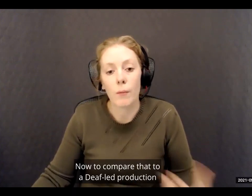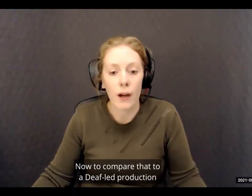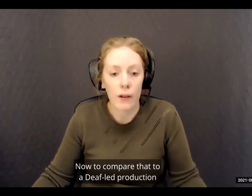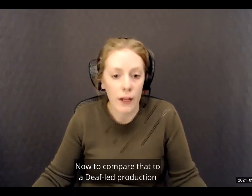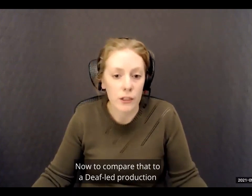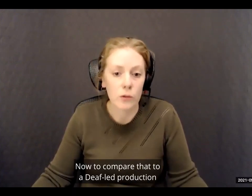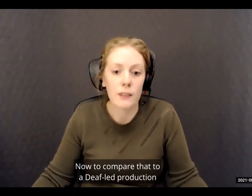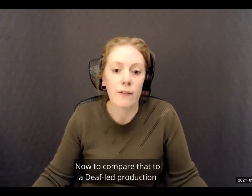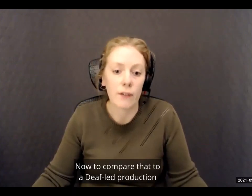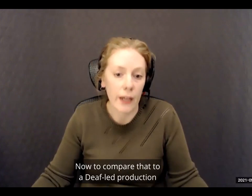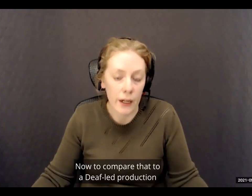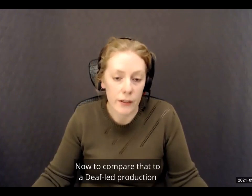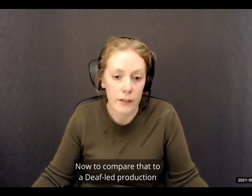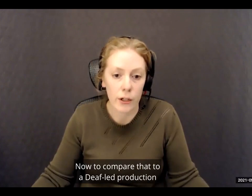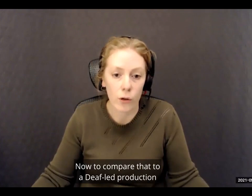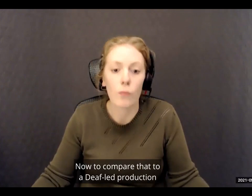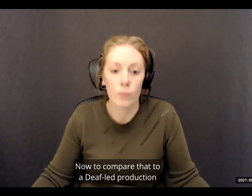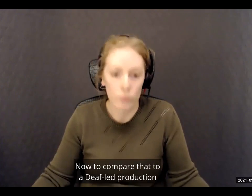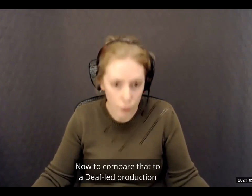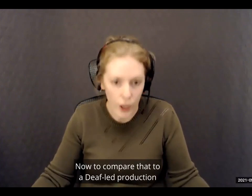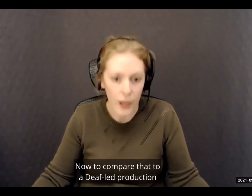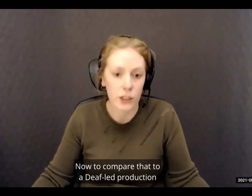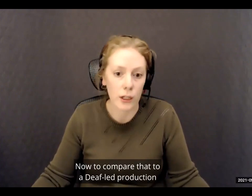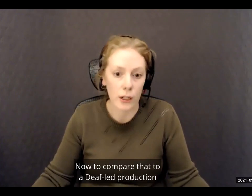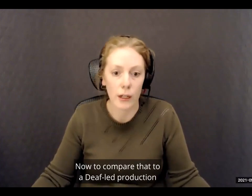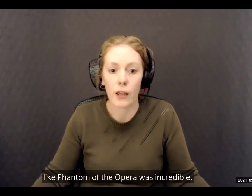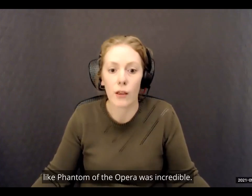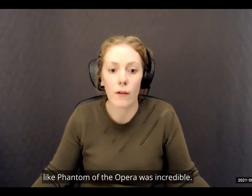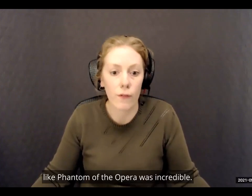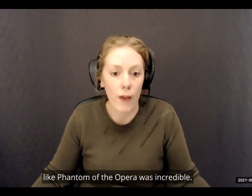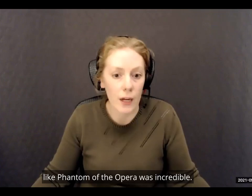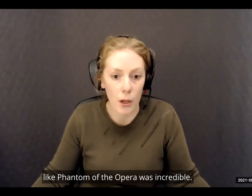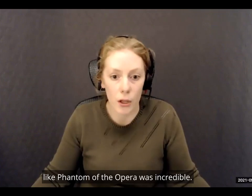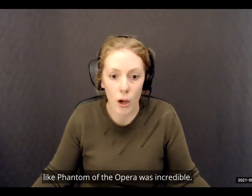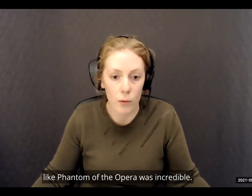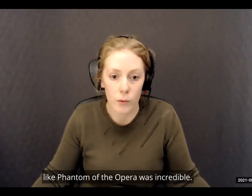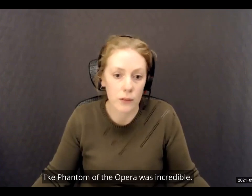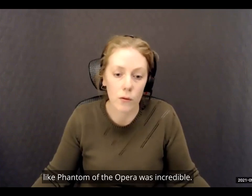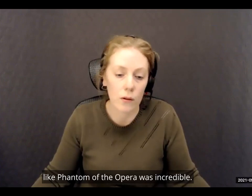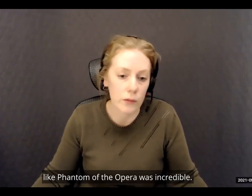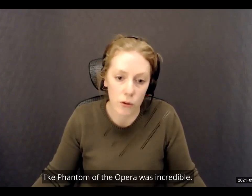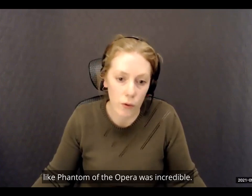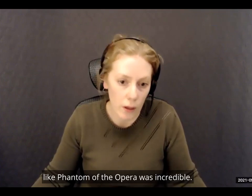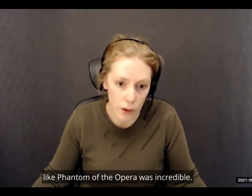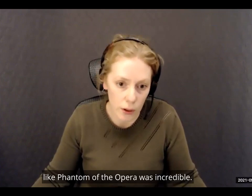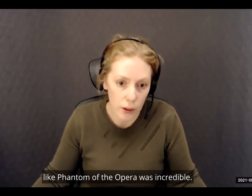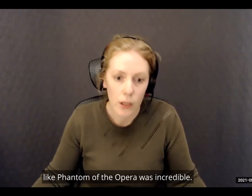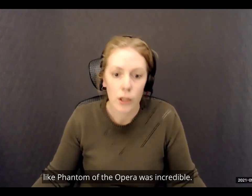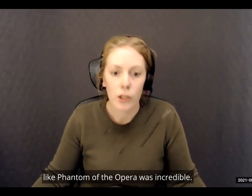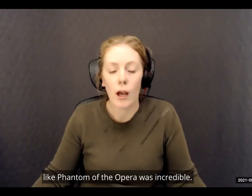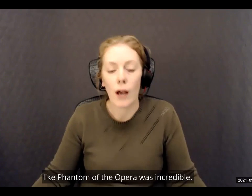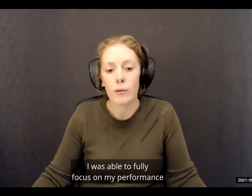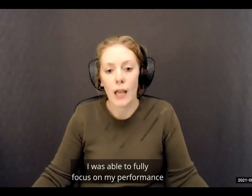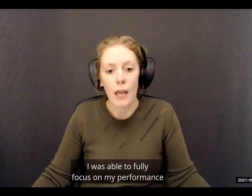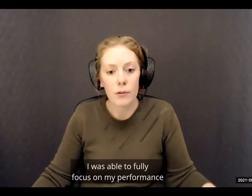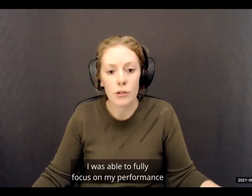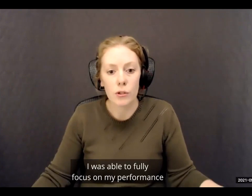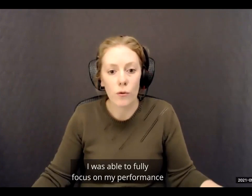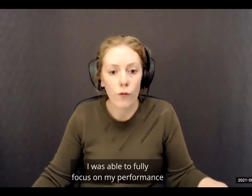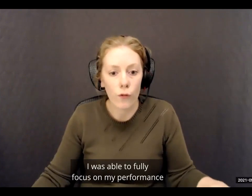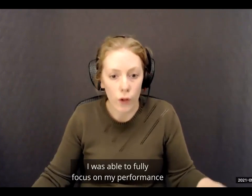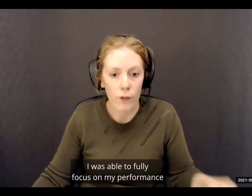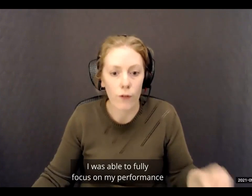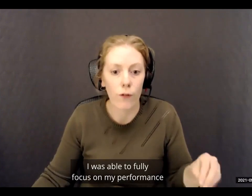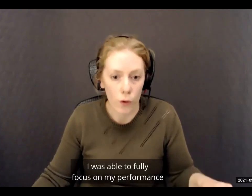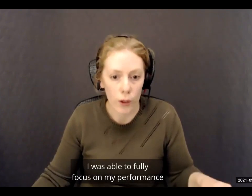Now, to compare that to a deaf-led, you know, production, like Phantom of the Opera was incredible. I was able